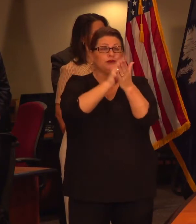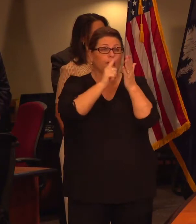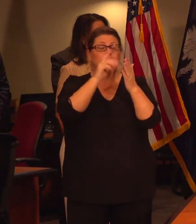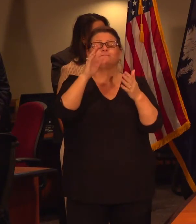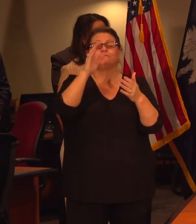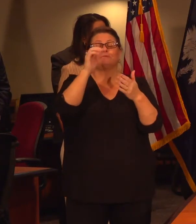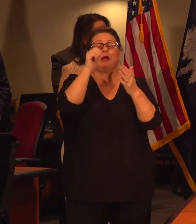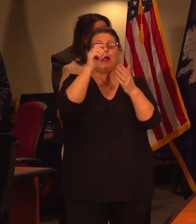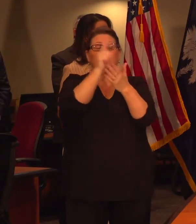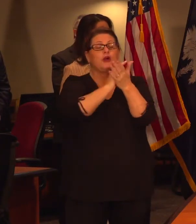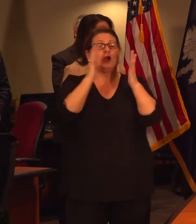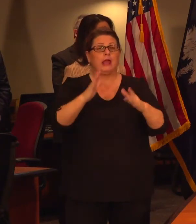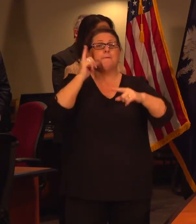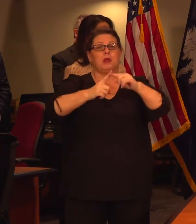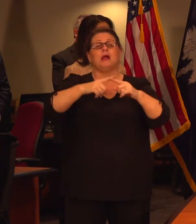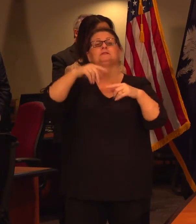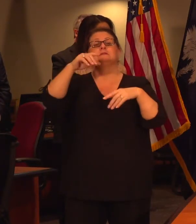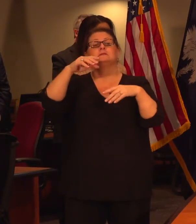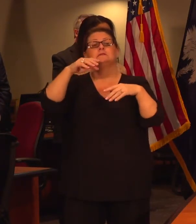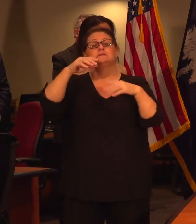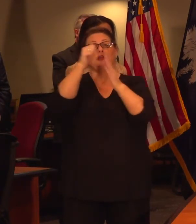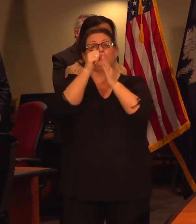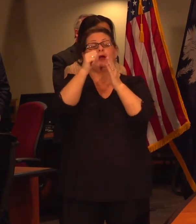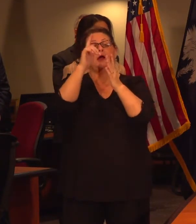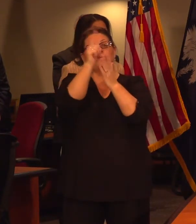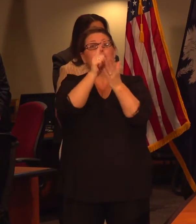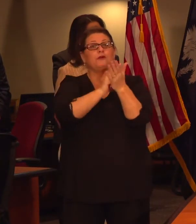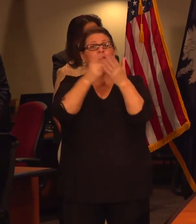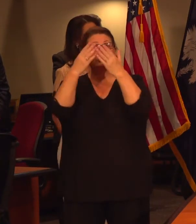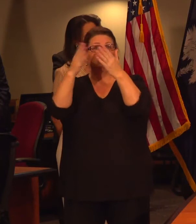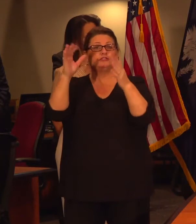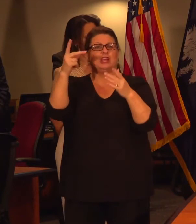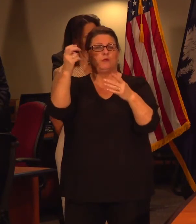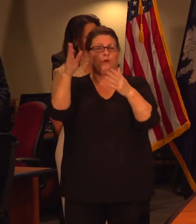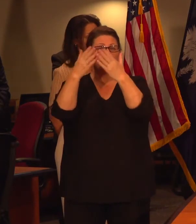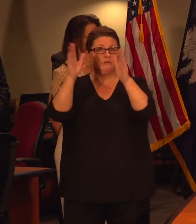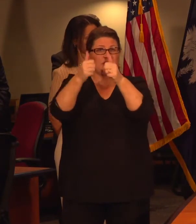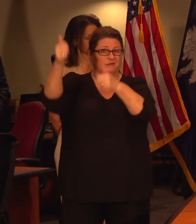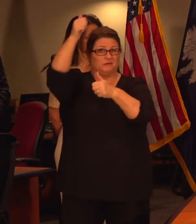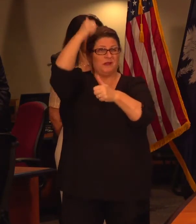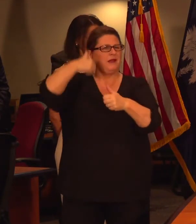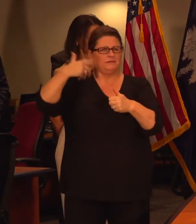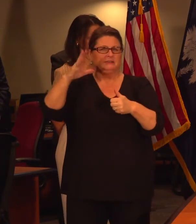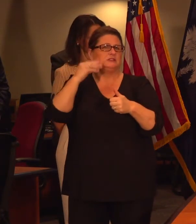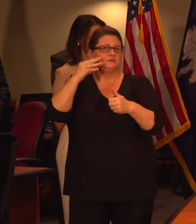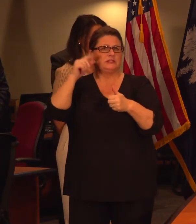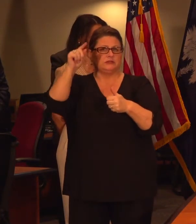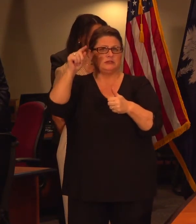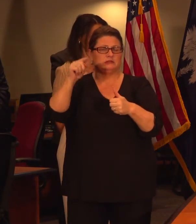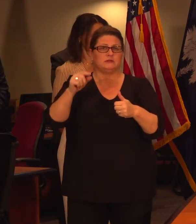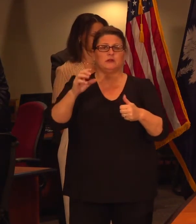General. But what you can do under the law, what the government can do is, we're doing that in